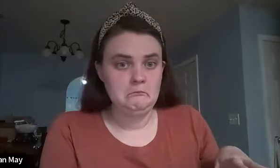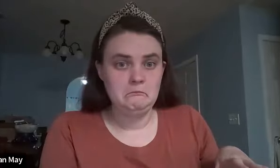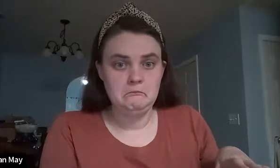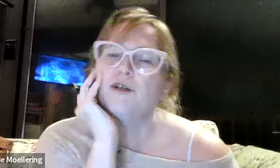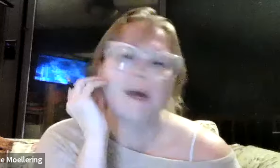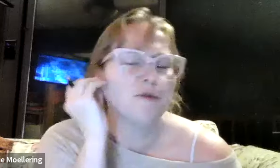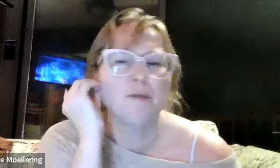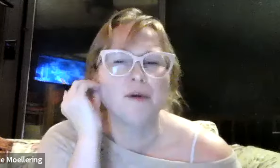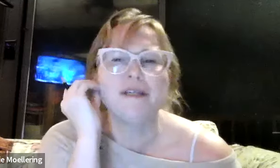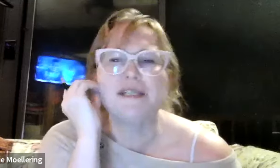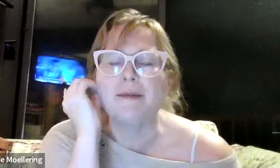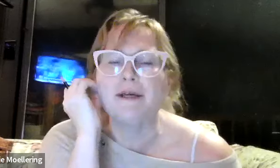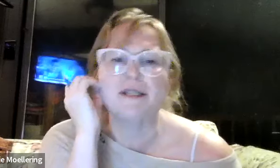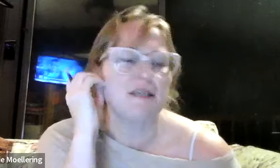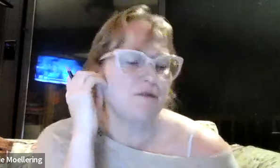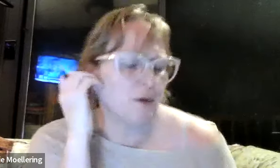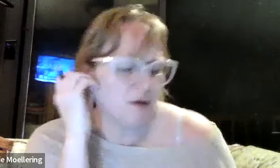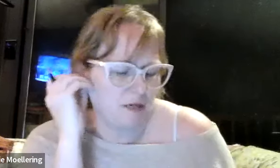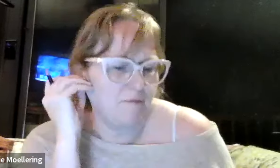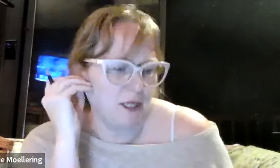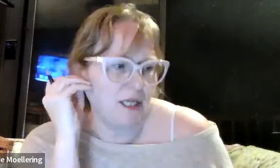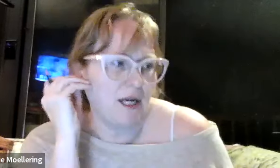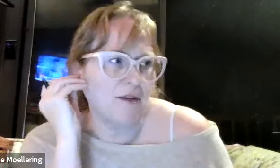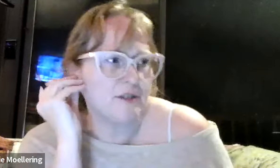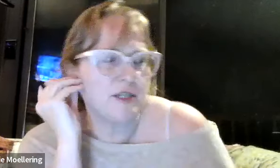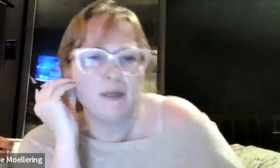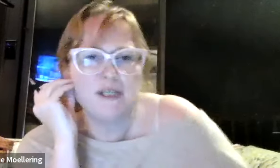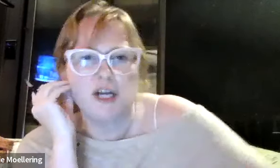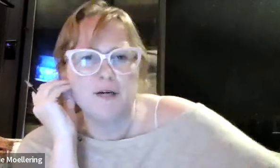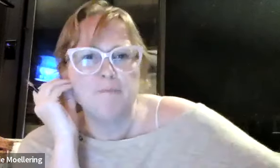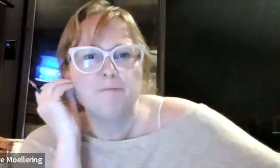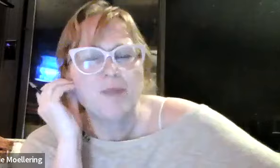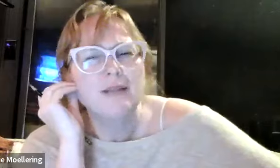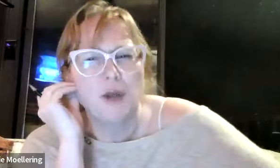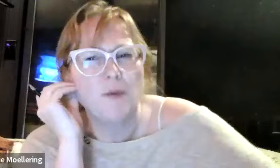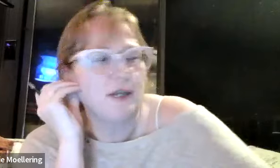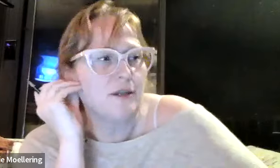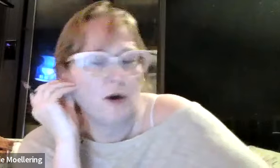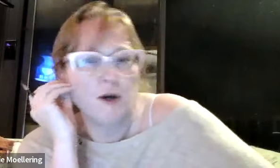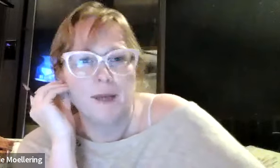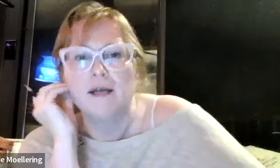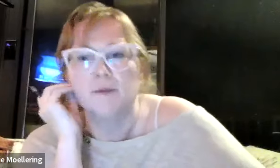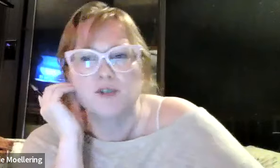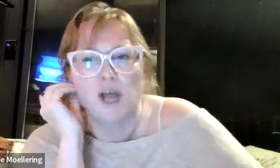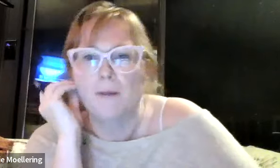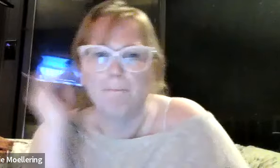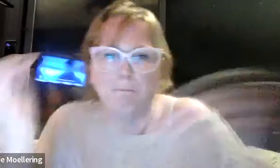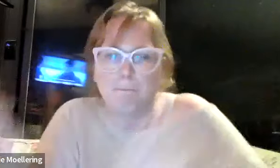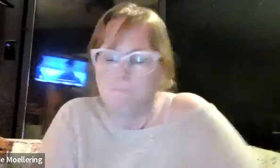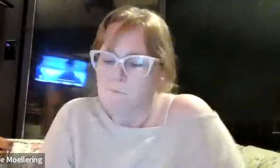I'll look back through our previous emails and see if there were any others that we had shared. I don't think there are, but I'll double check. Yeah, because I'm